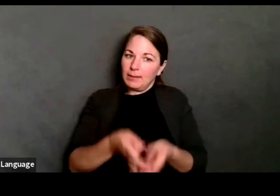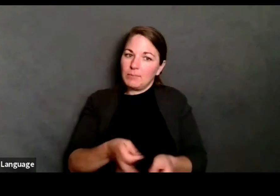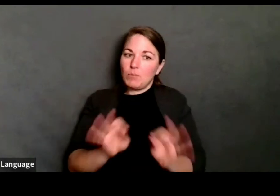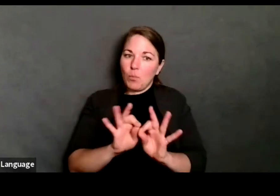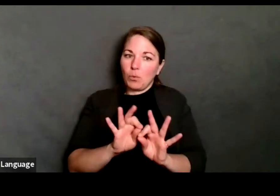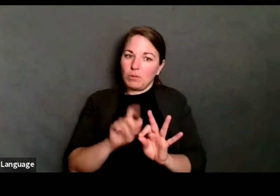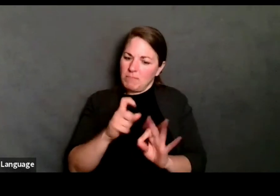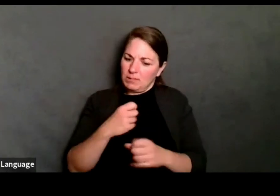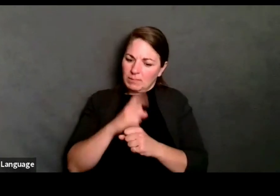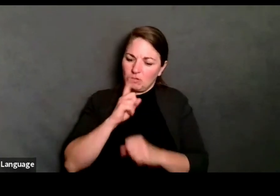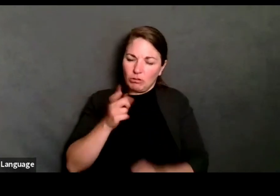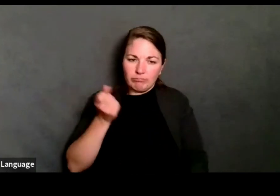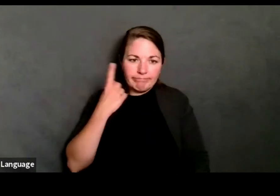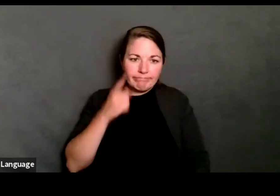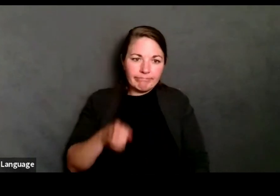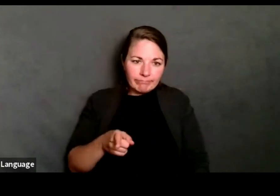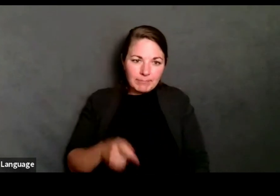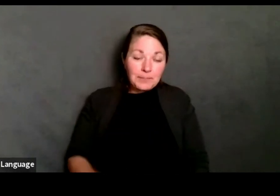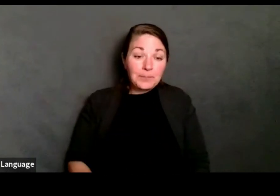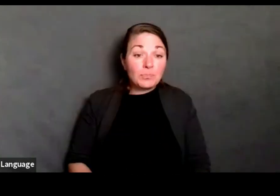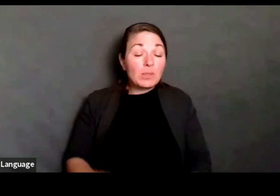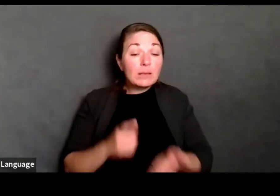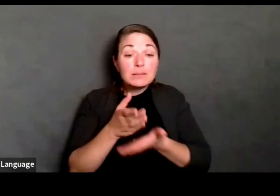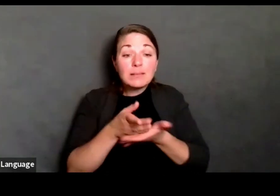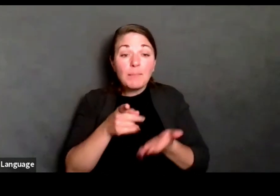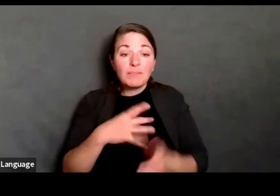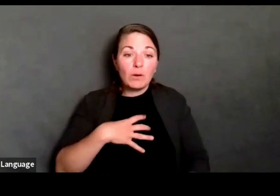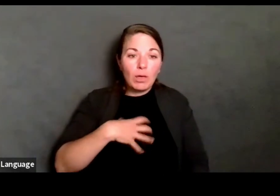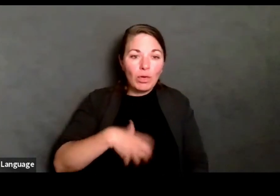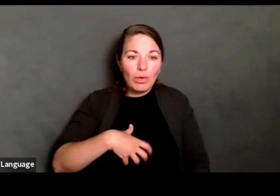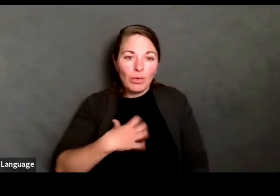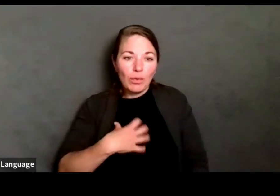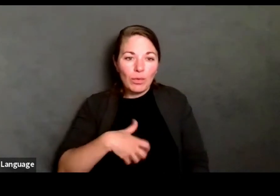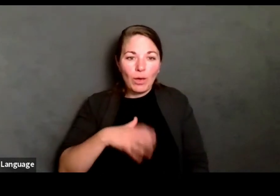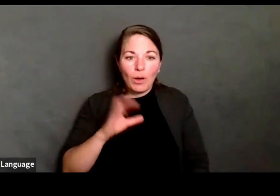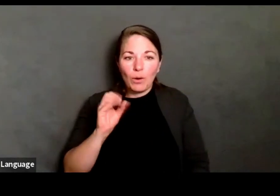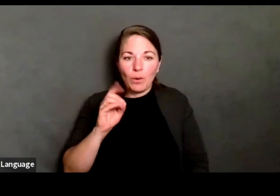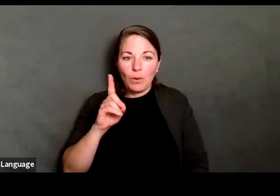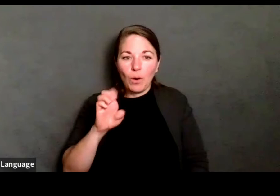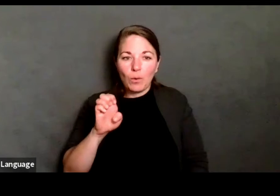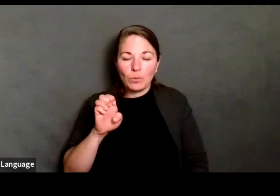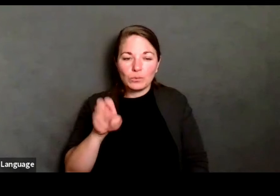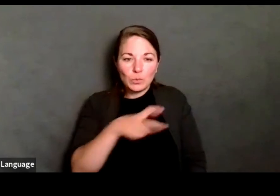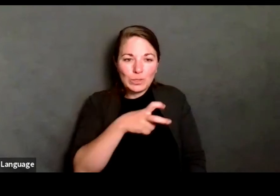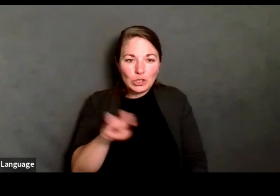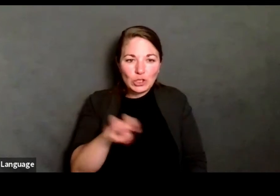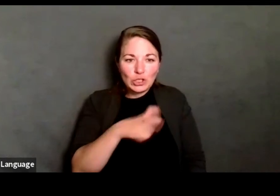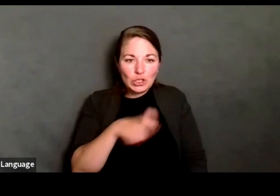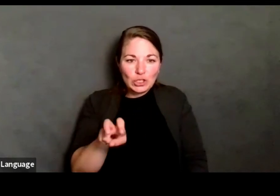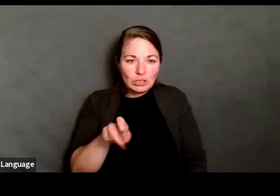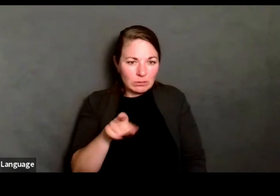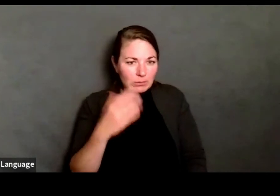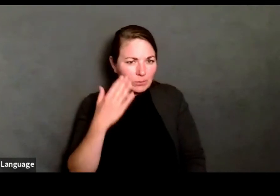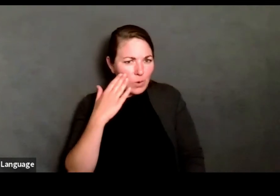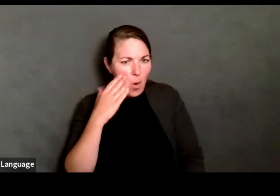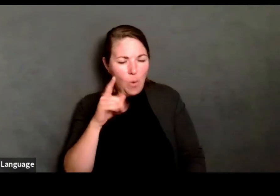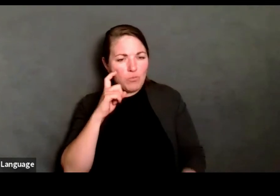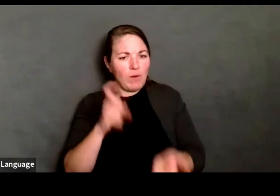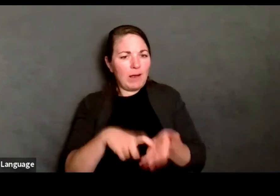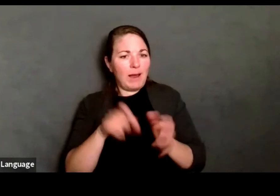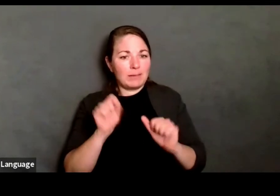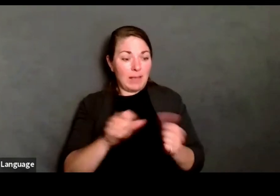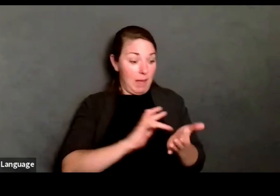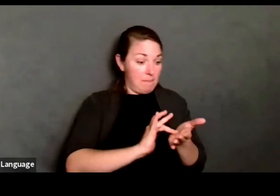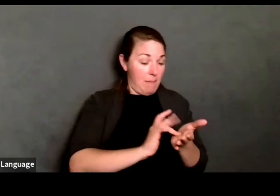at. Now, for those of you who code switch in your daily life, you probably recognize this skill and you have a leg up in this. So